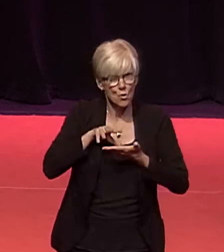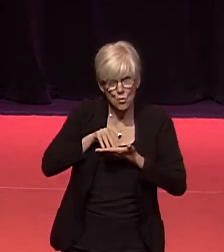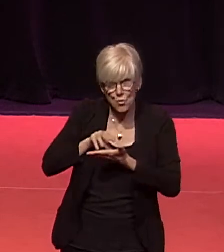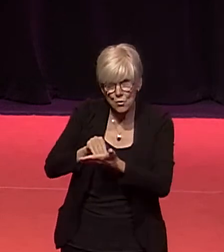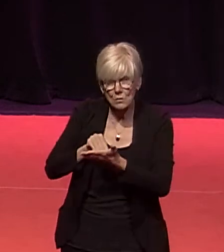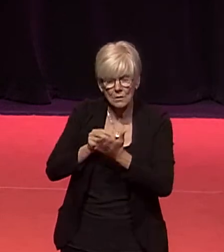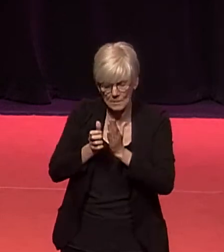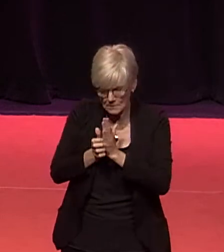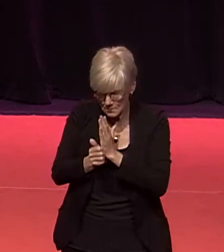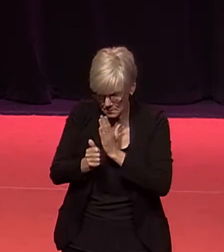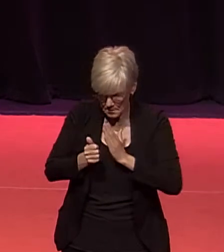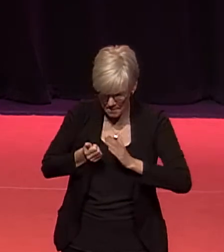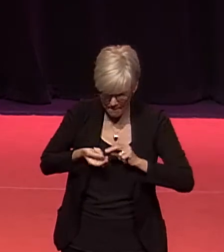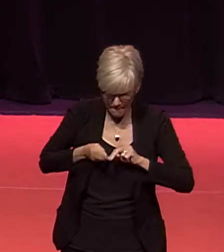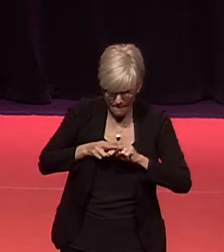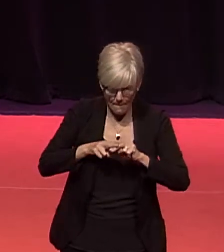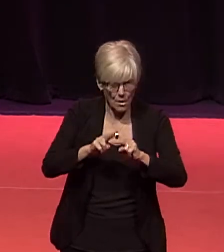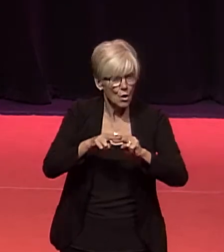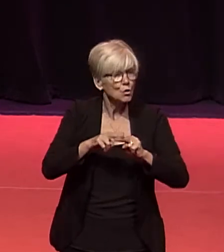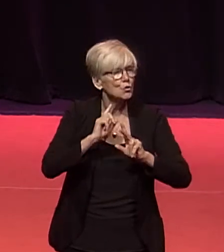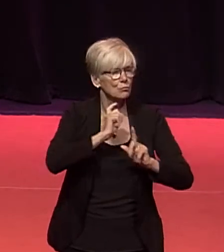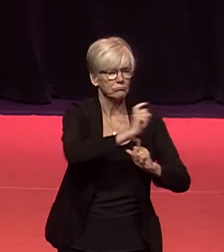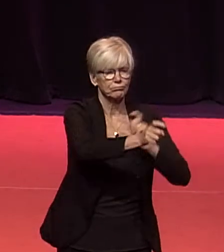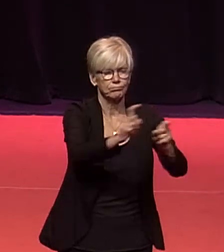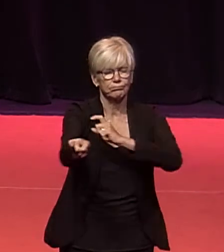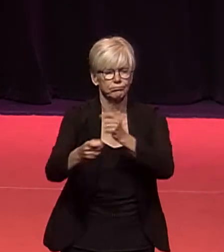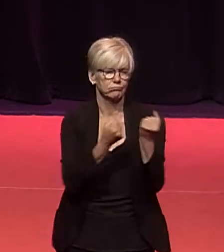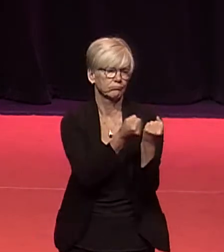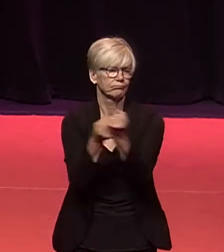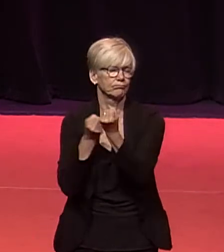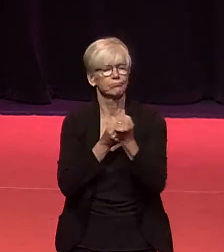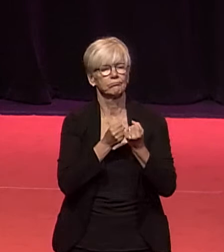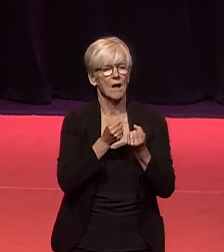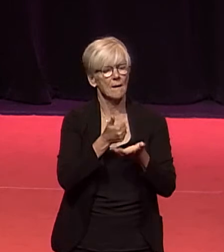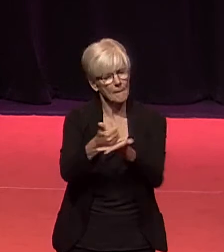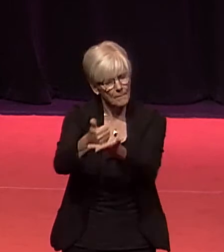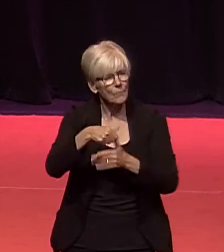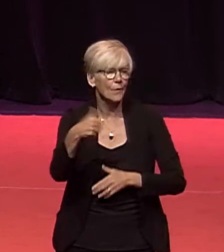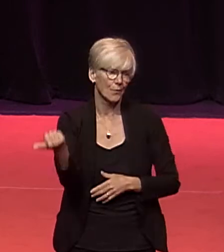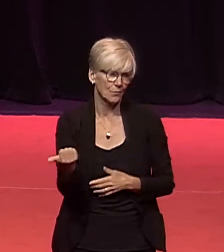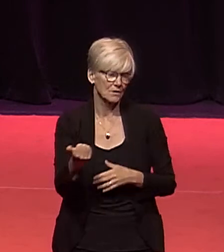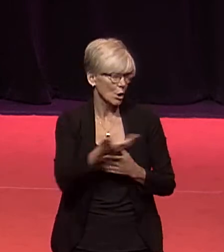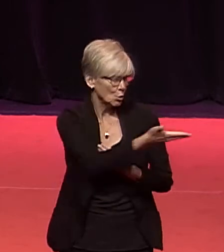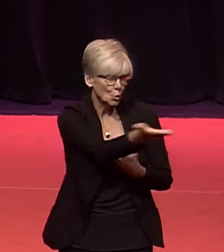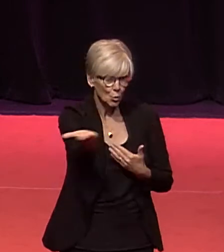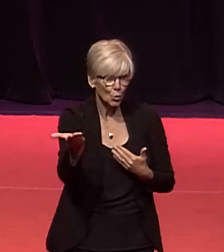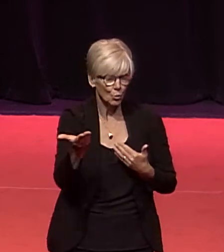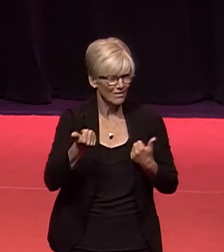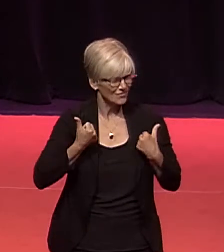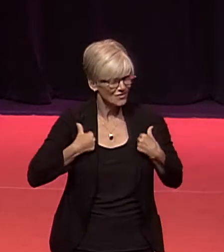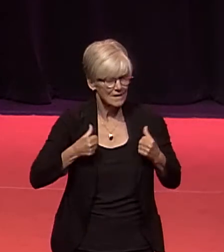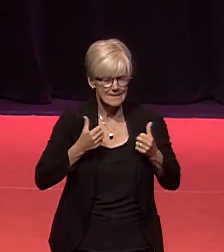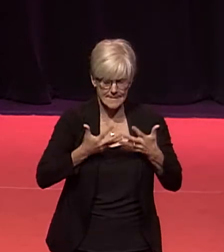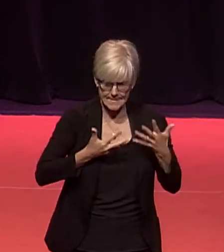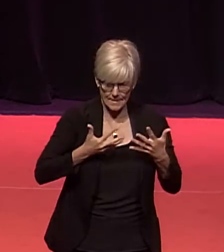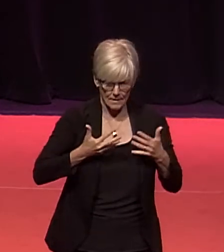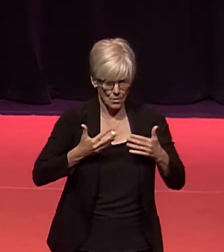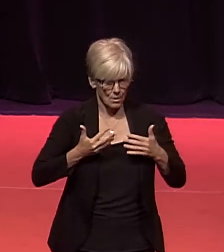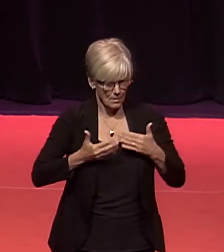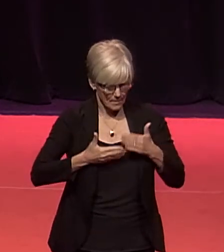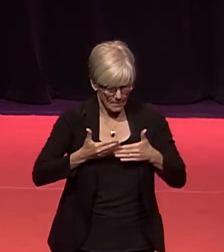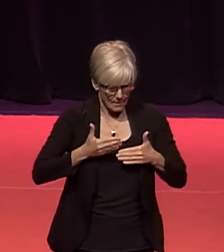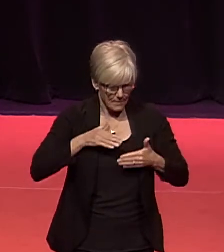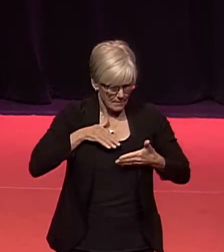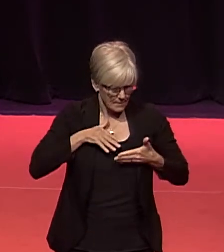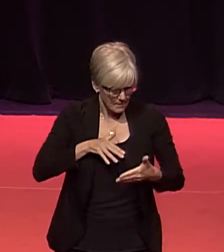the community and make life easier for others. And so now you've taken that risk. You've taken your commitment,